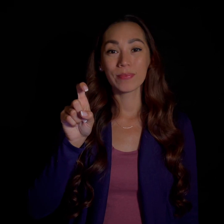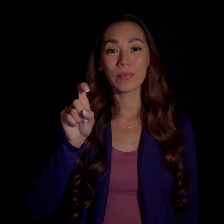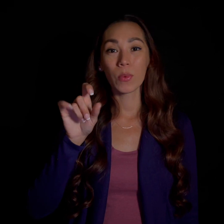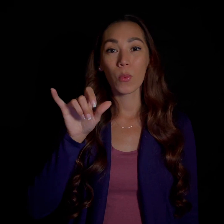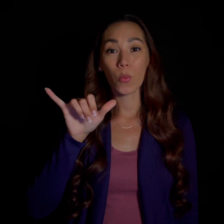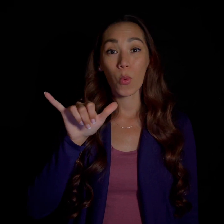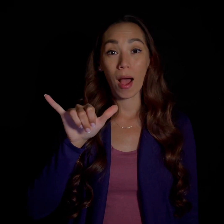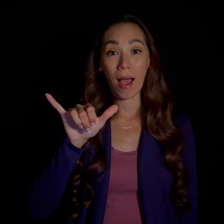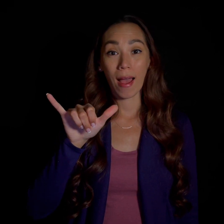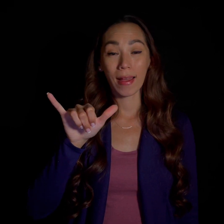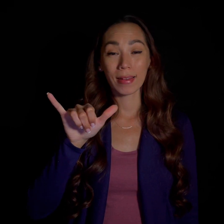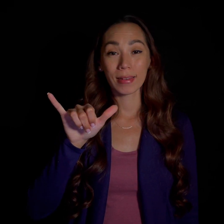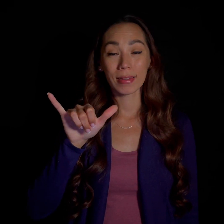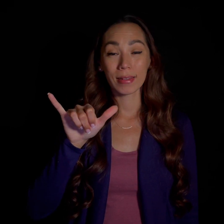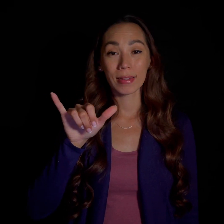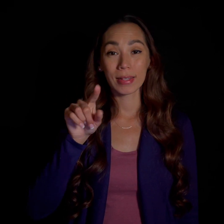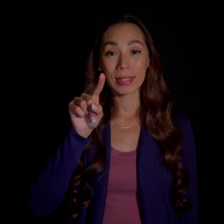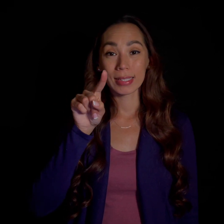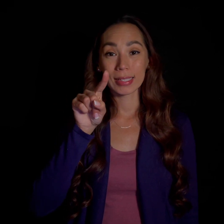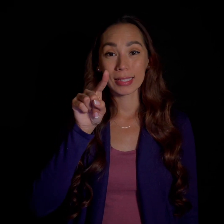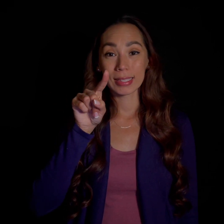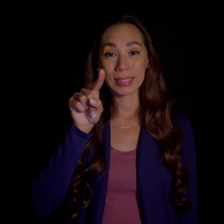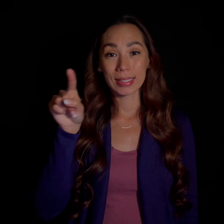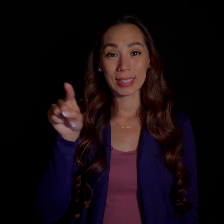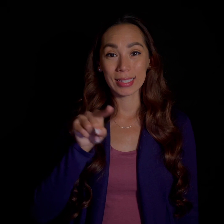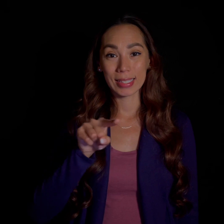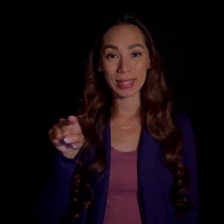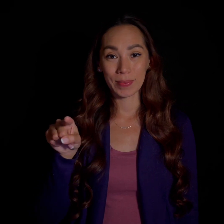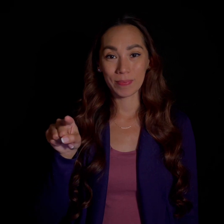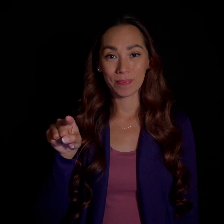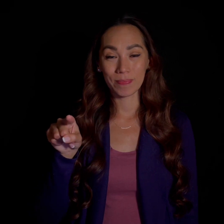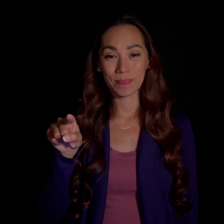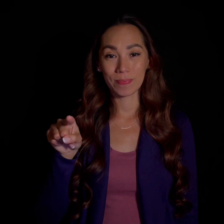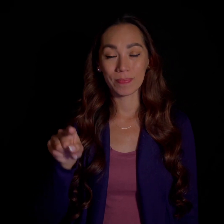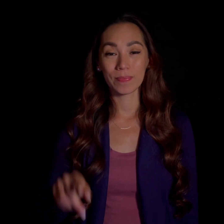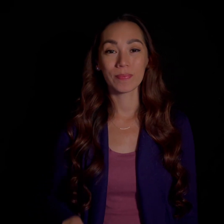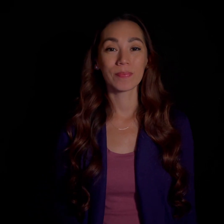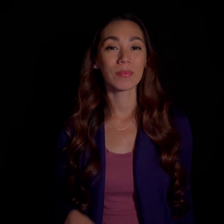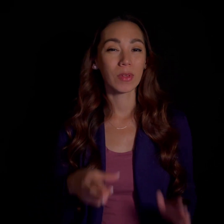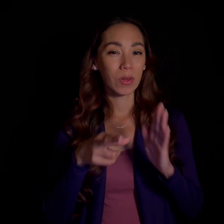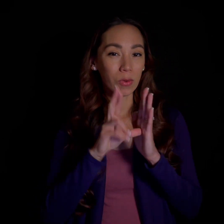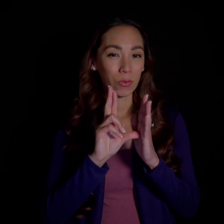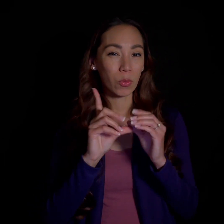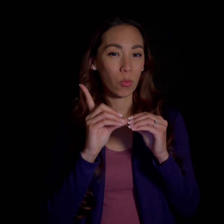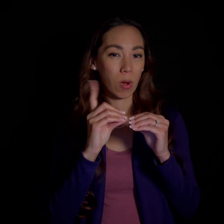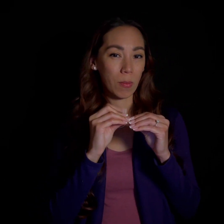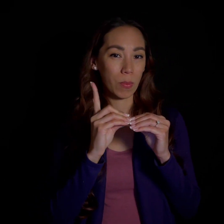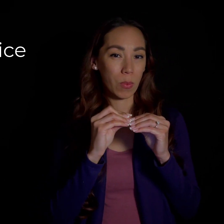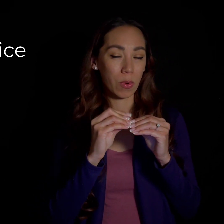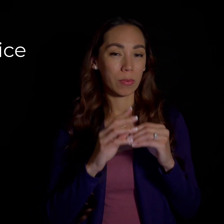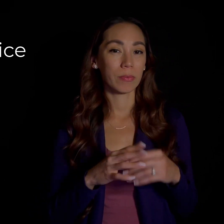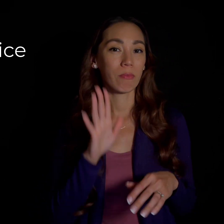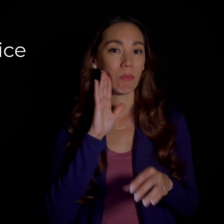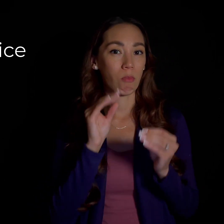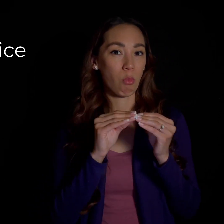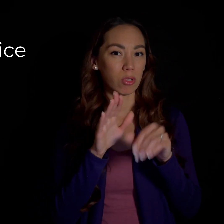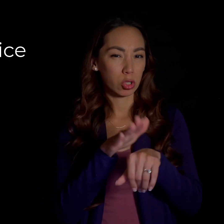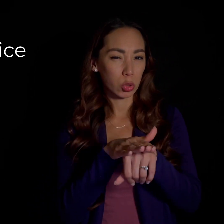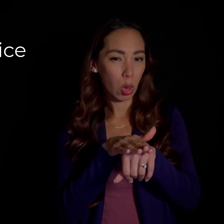X, Y, and Z. Let's review this one more